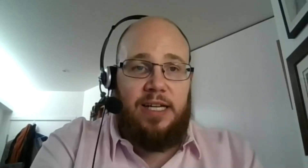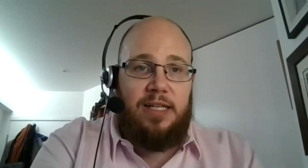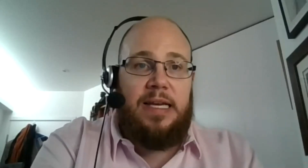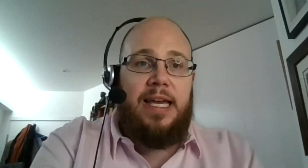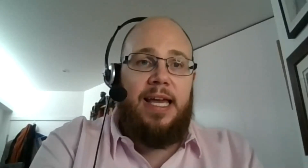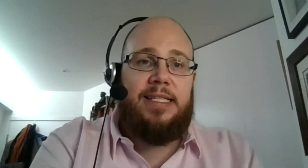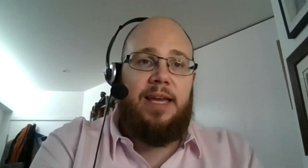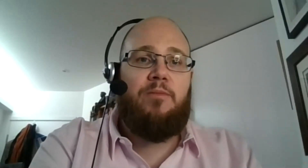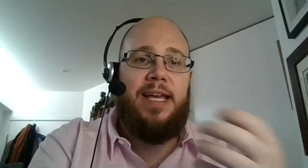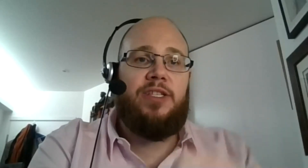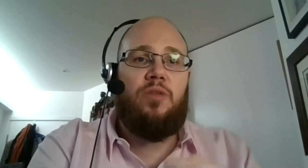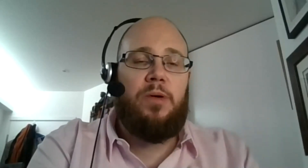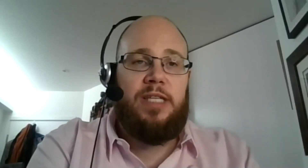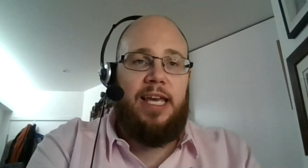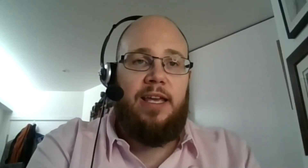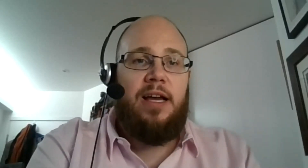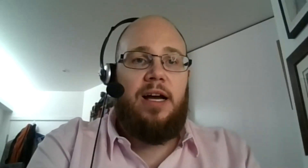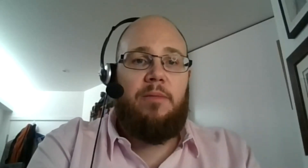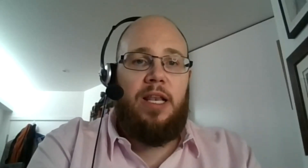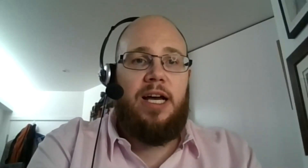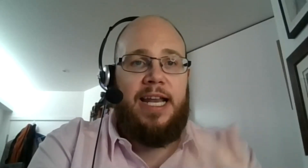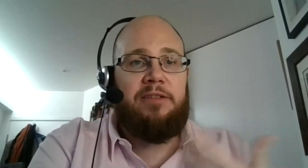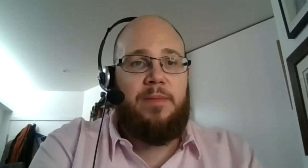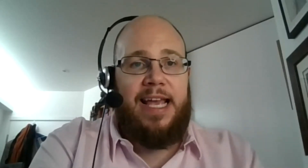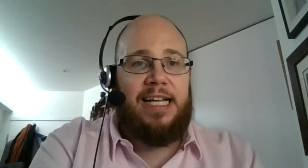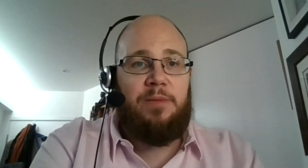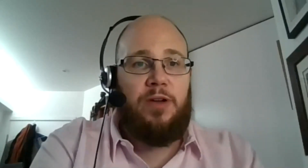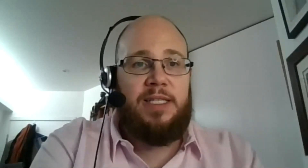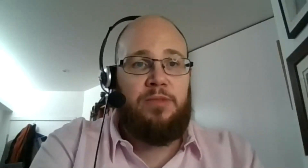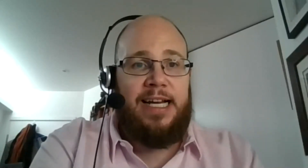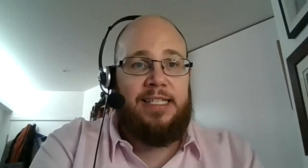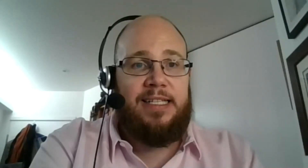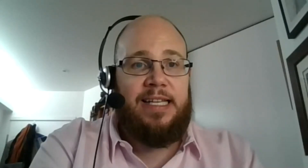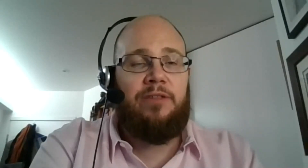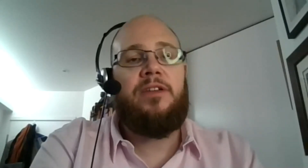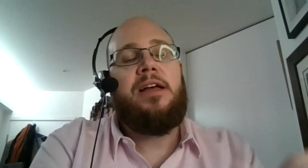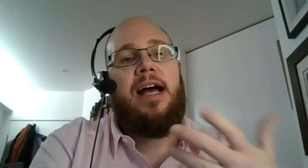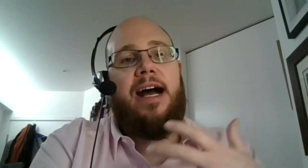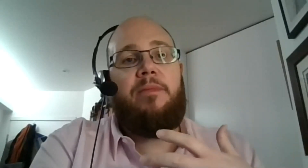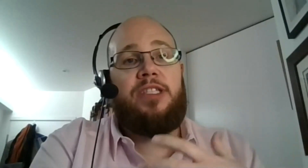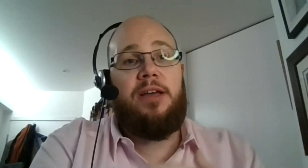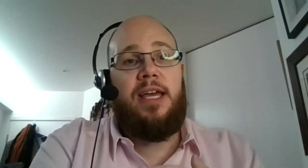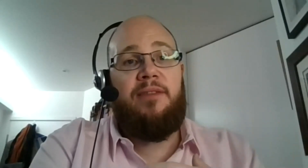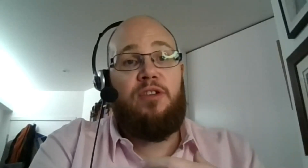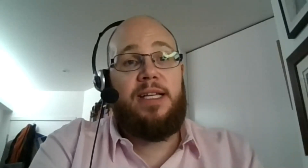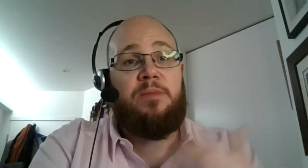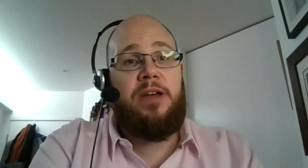does is it makes your body learn how to make antibodies and protect itself, so that if you're exposed to